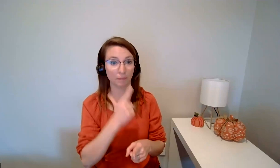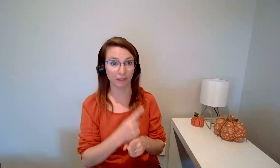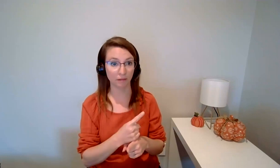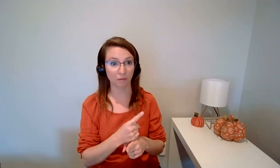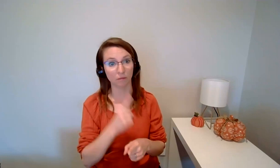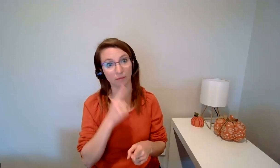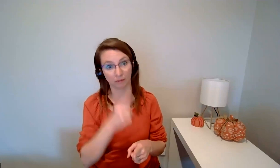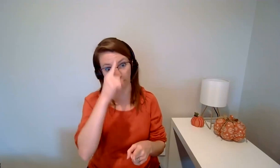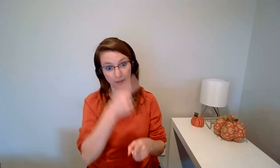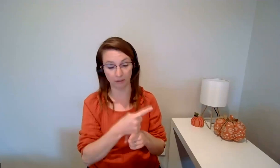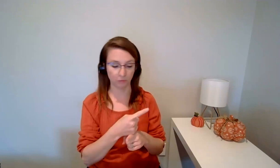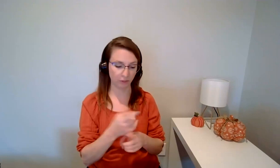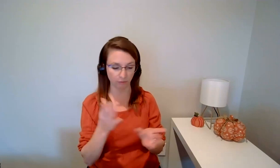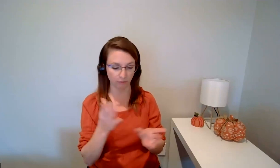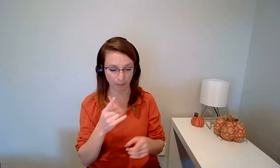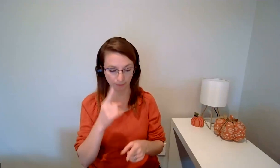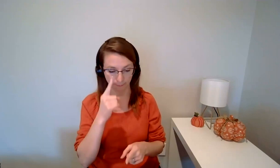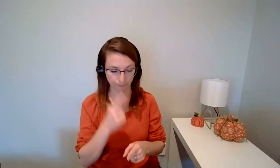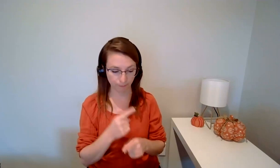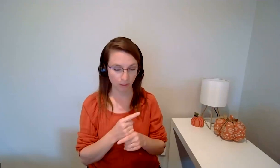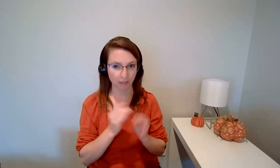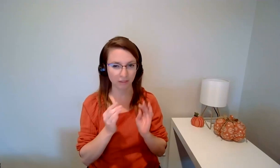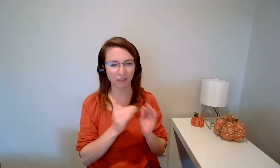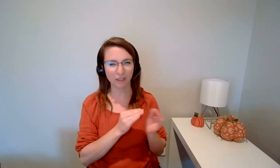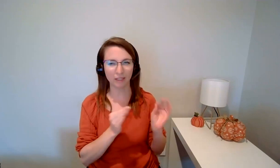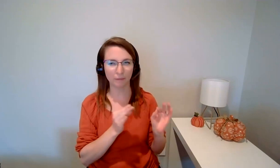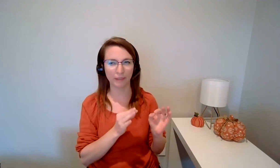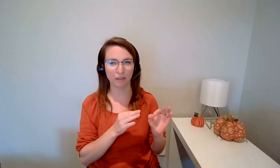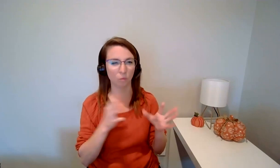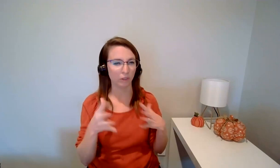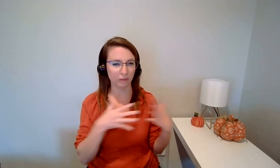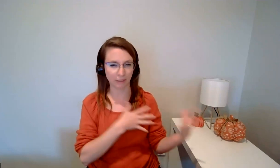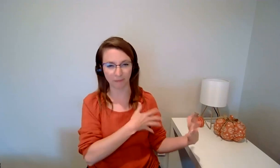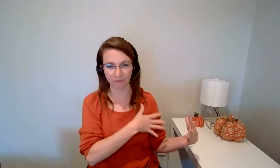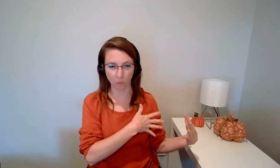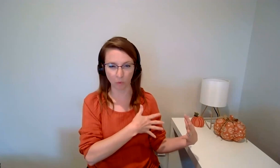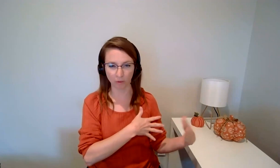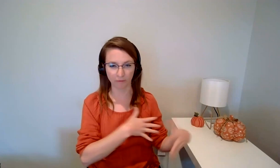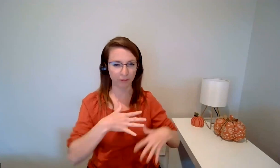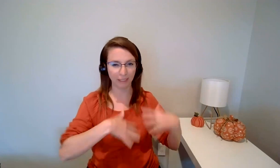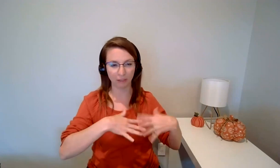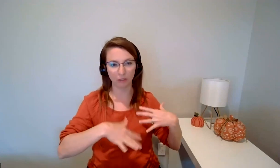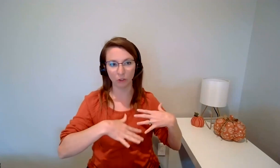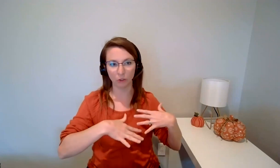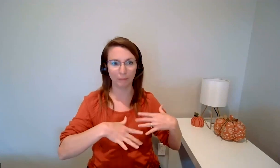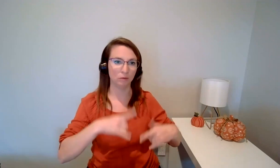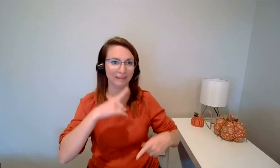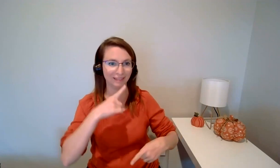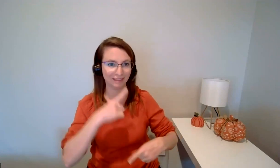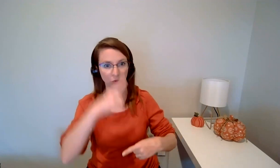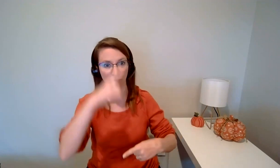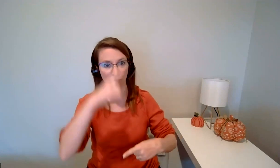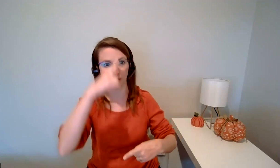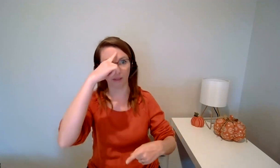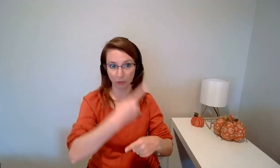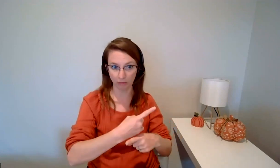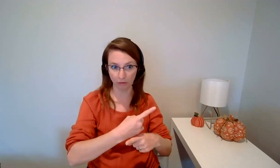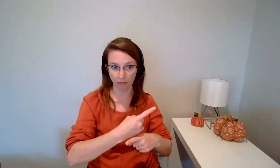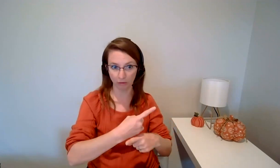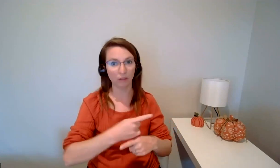siblings or sibling, whichever way. It's gonna kind of depend on what you signed before. If you're signing down here, you may do sister and then brother. If